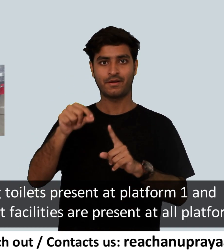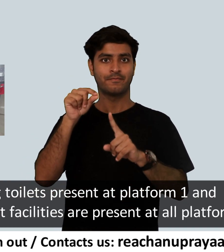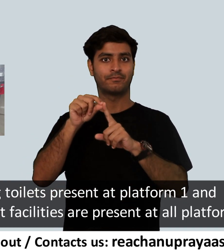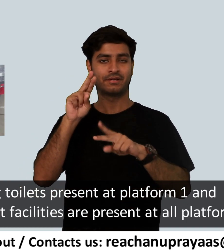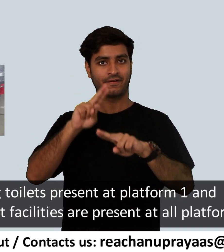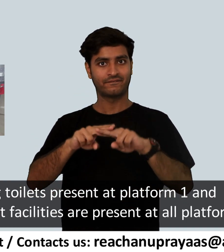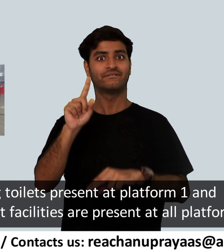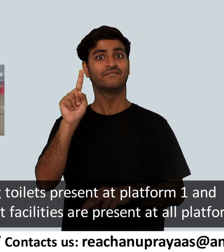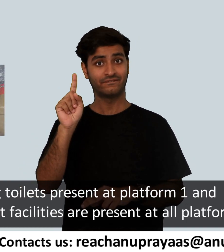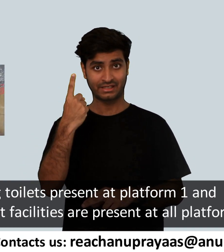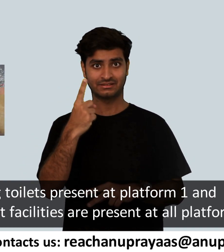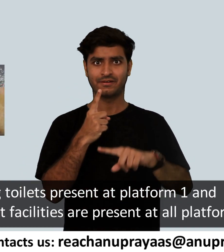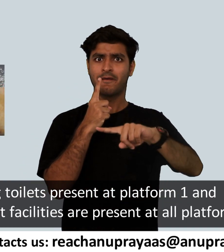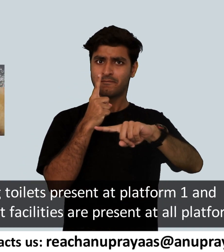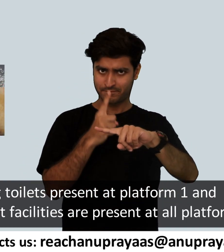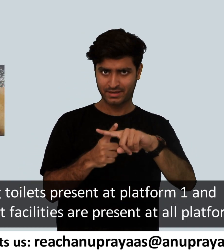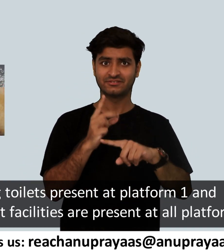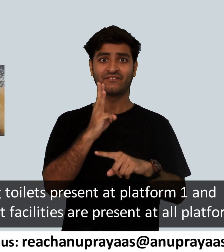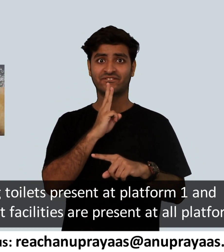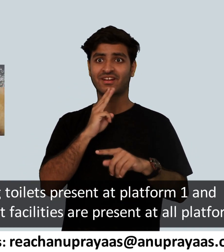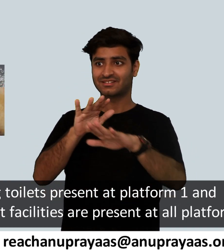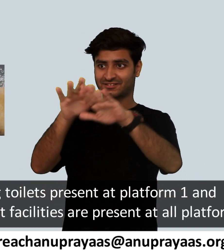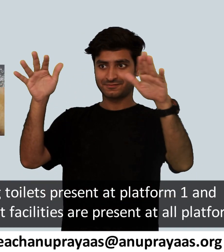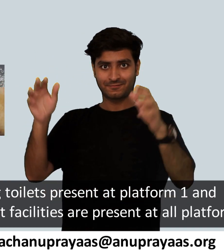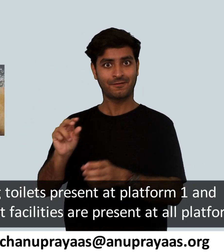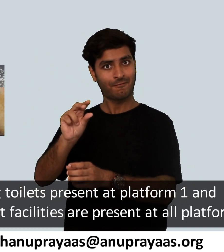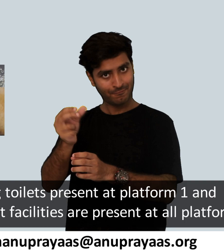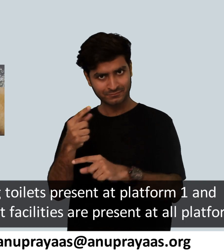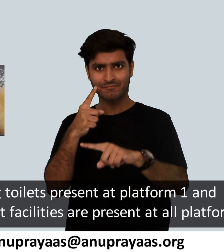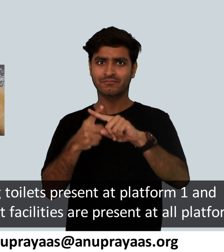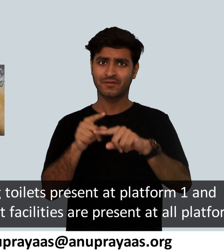water booth and toilet facilities are present at all platforms.